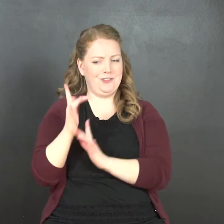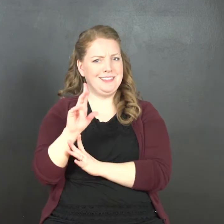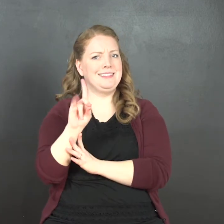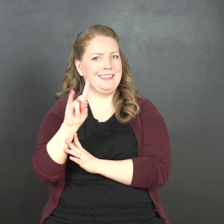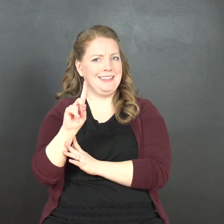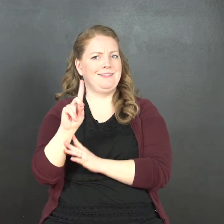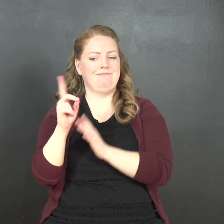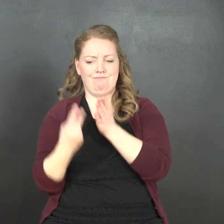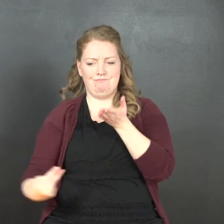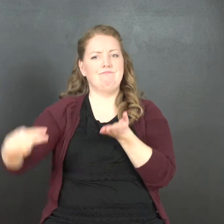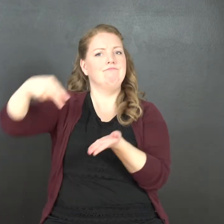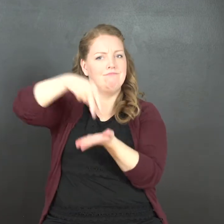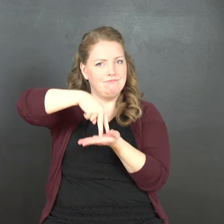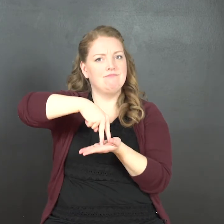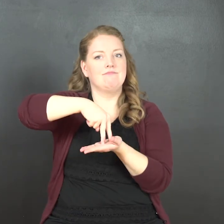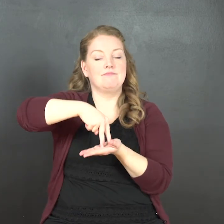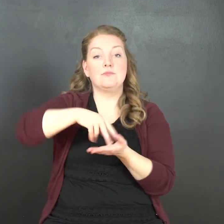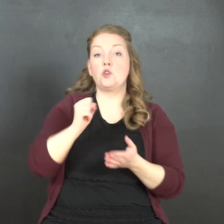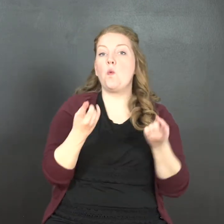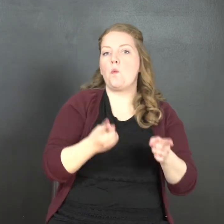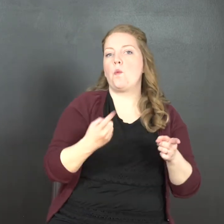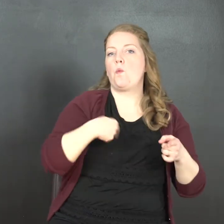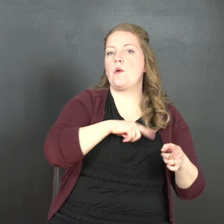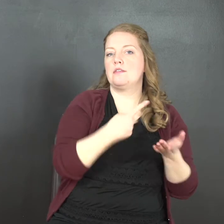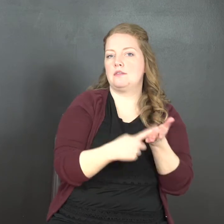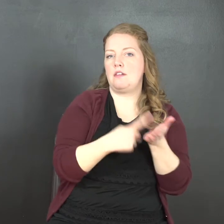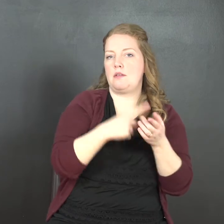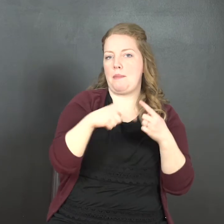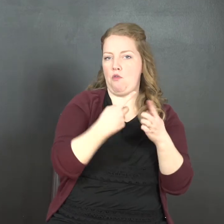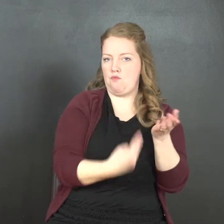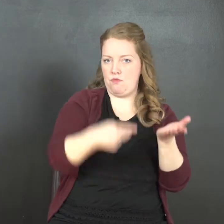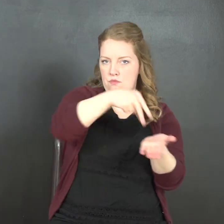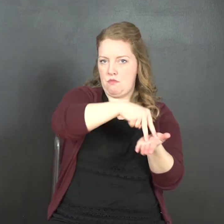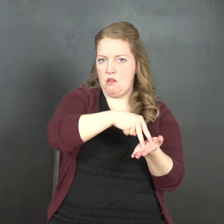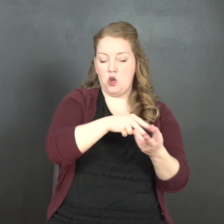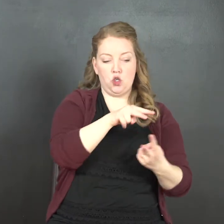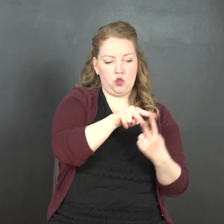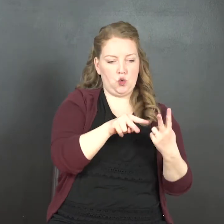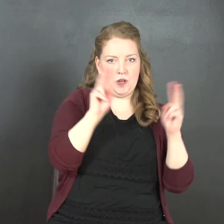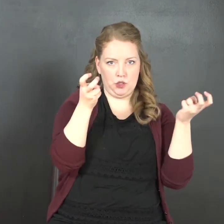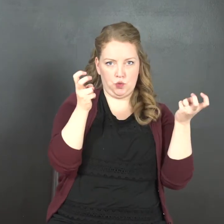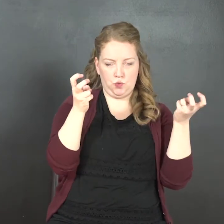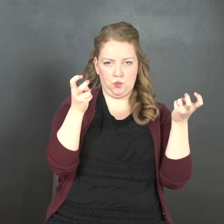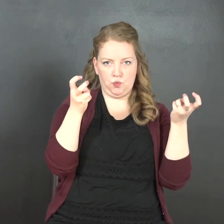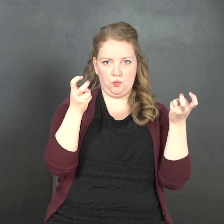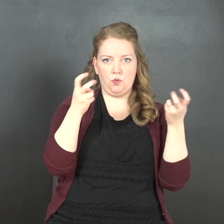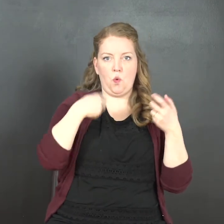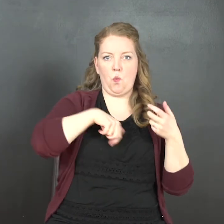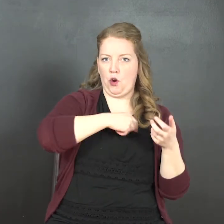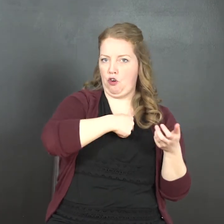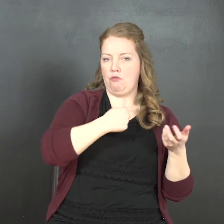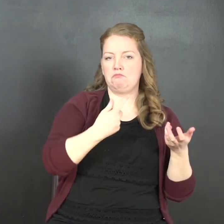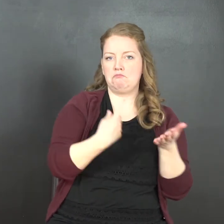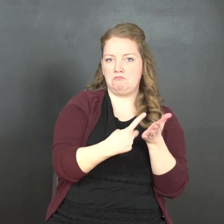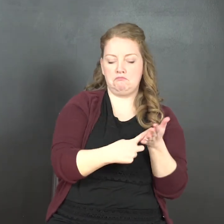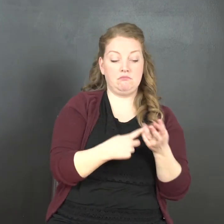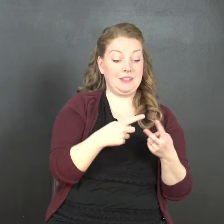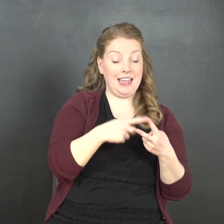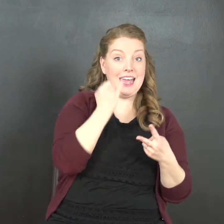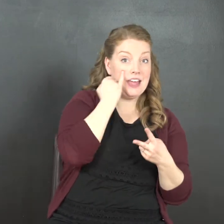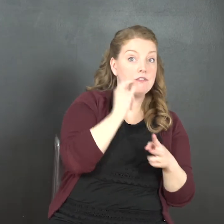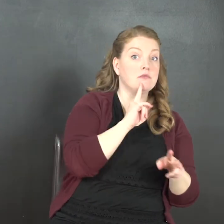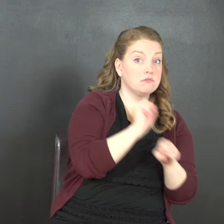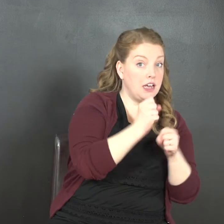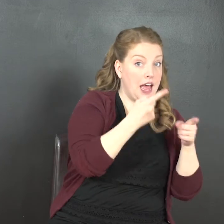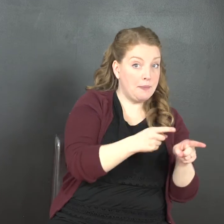when we talk about the resurrection, there are really two different issues that are at work. One is this, whether it happened. If it